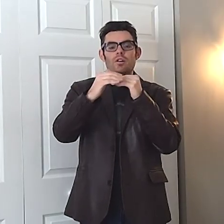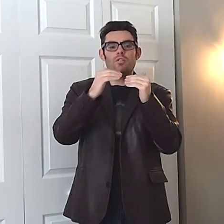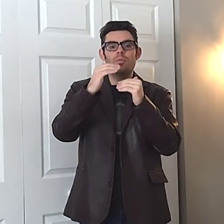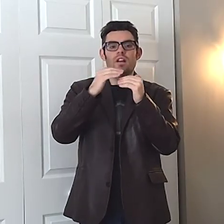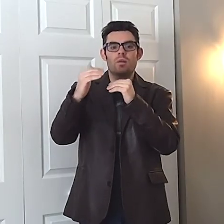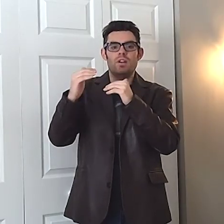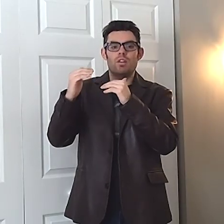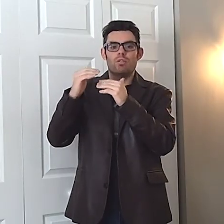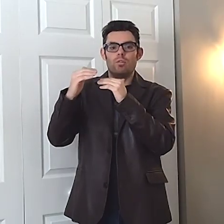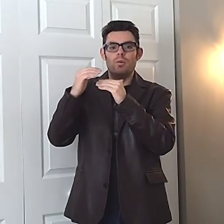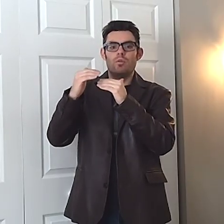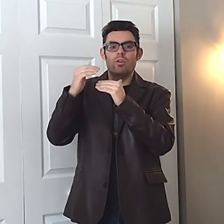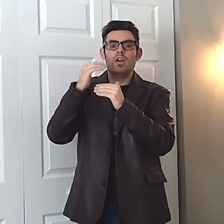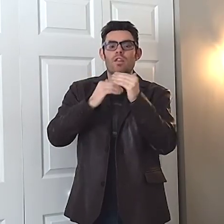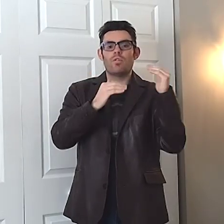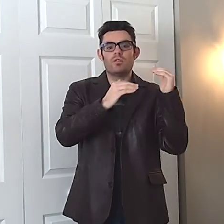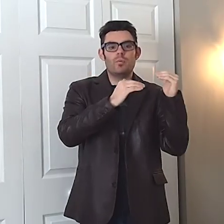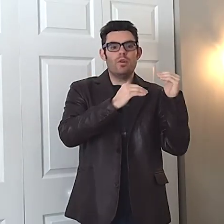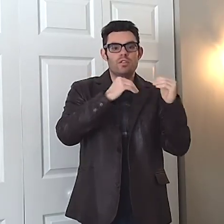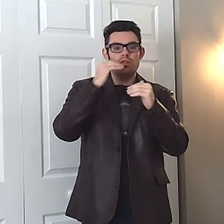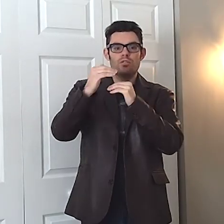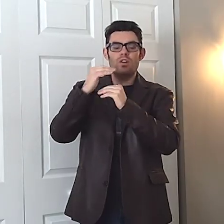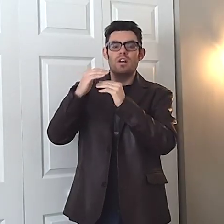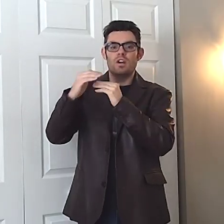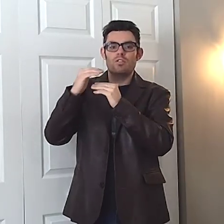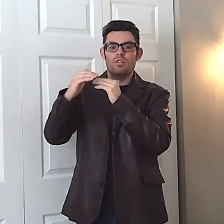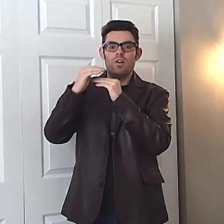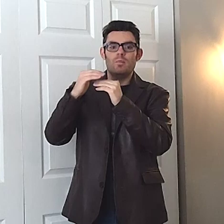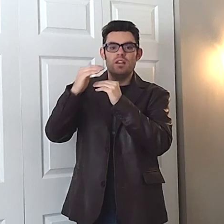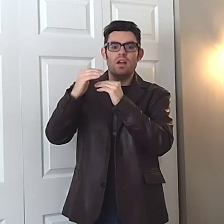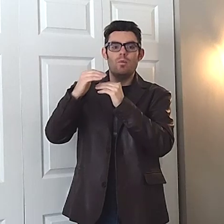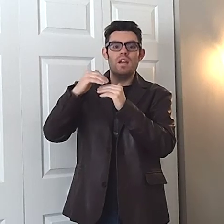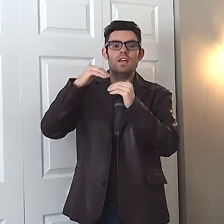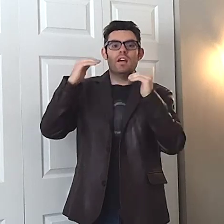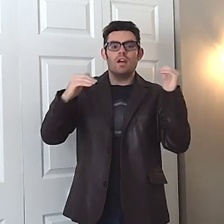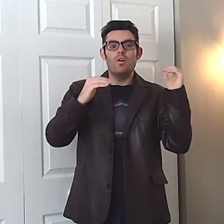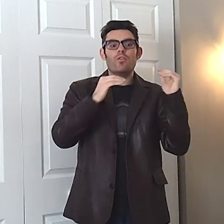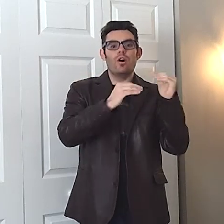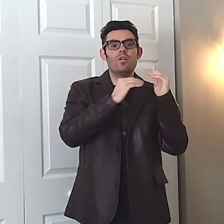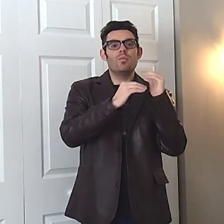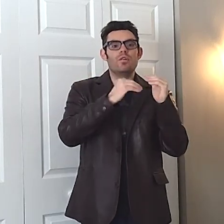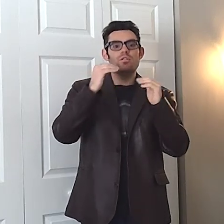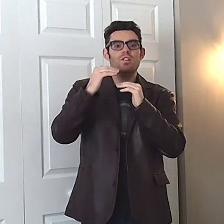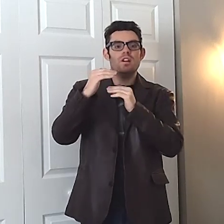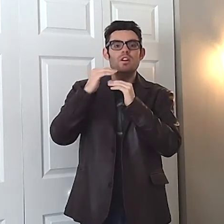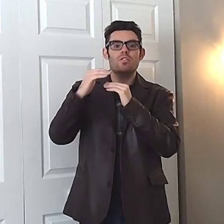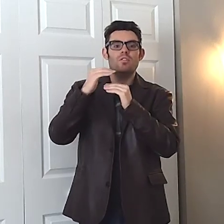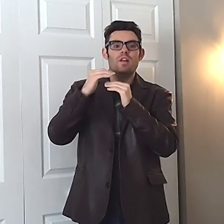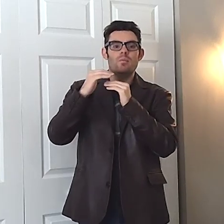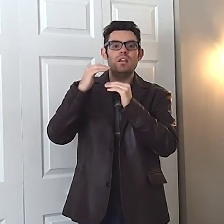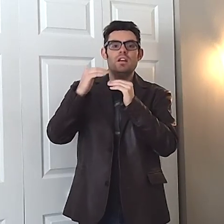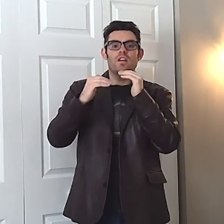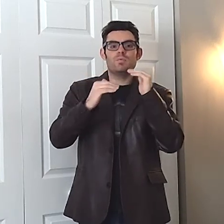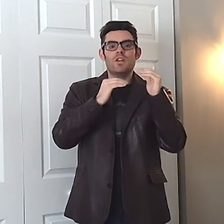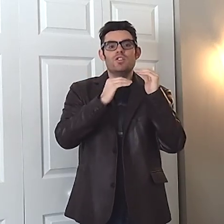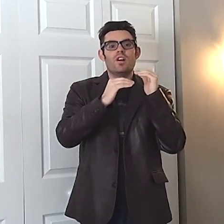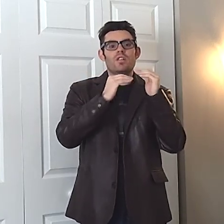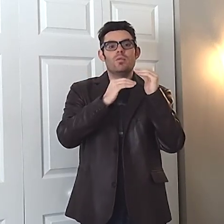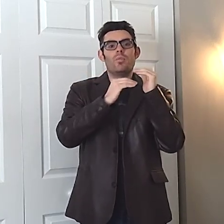little bit and come together a little bit more throughout the book. So there's a lot of character development in that way. And overall in the book, there's a lot of character development, especially on the part